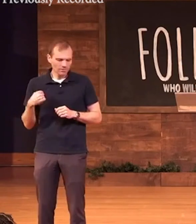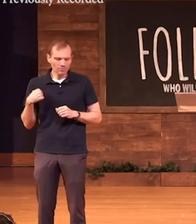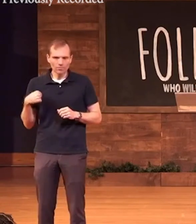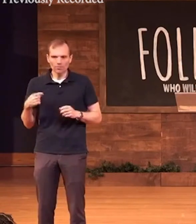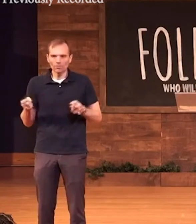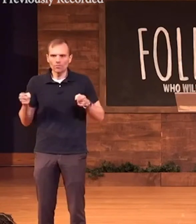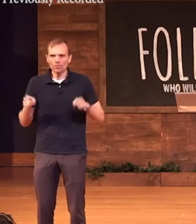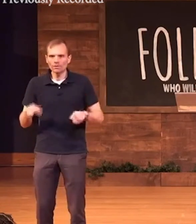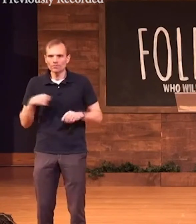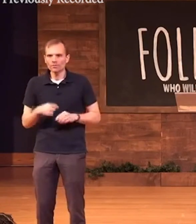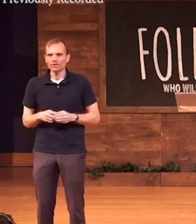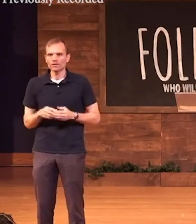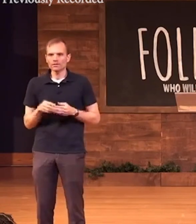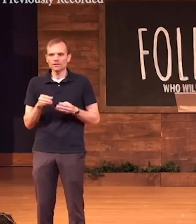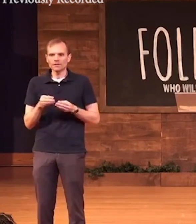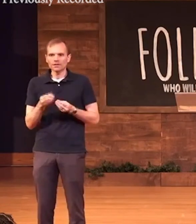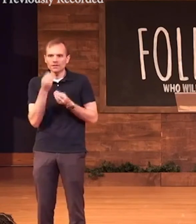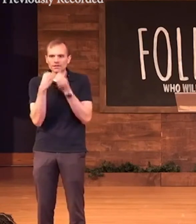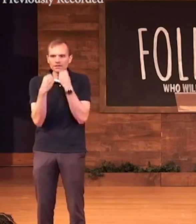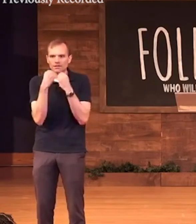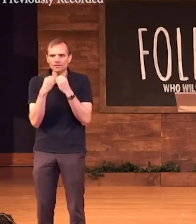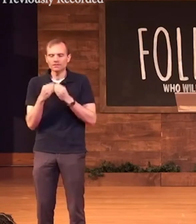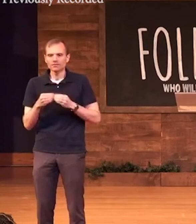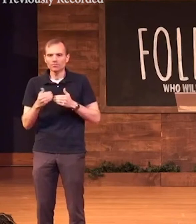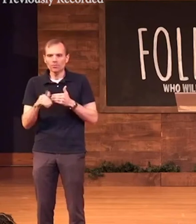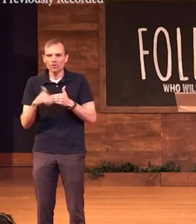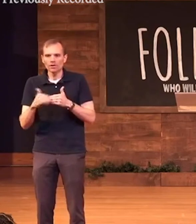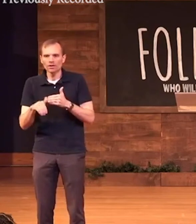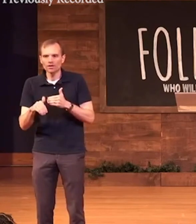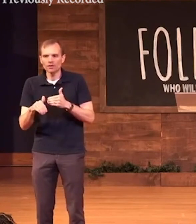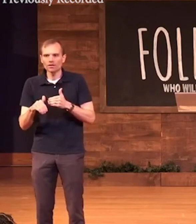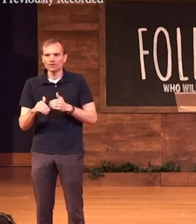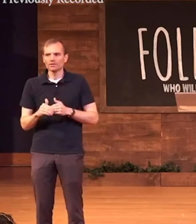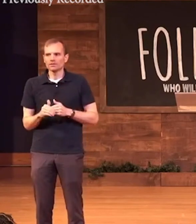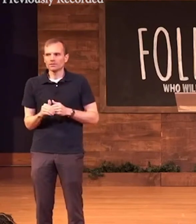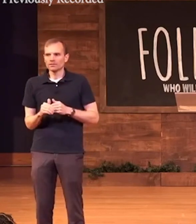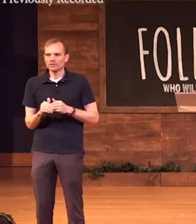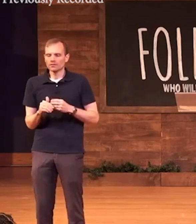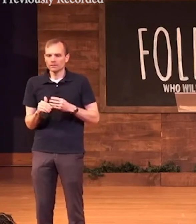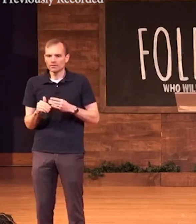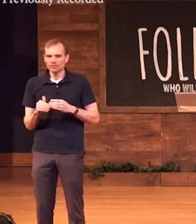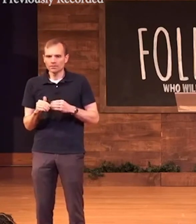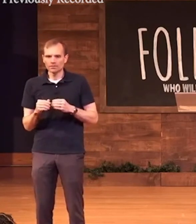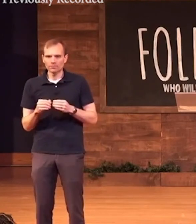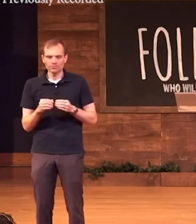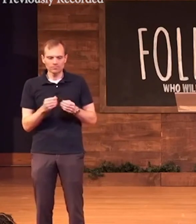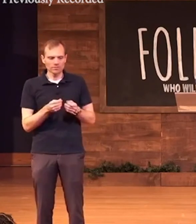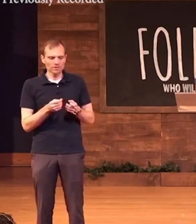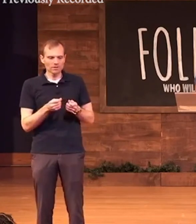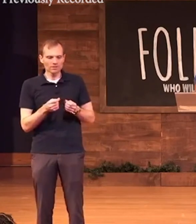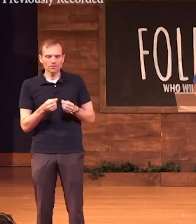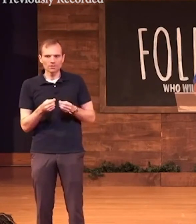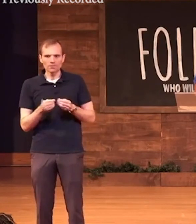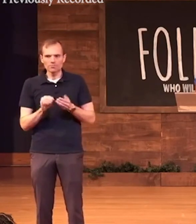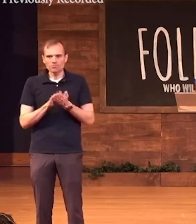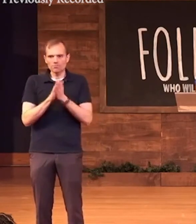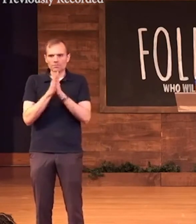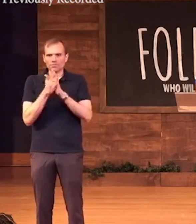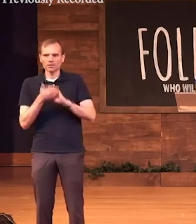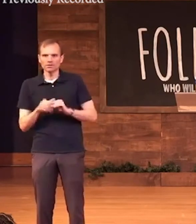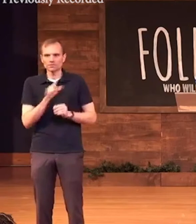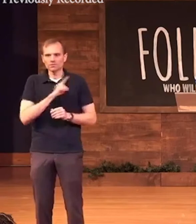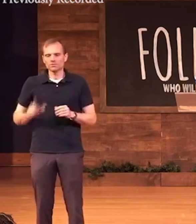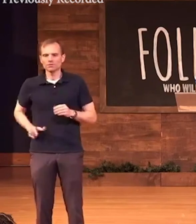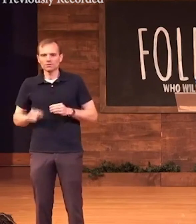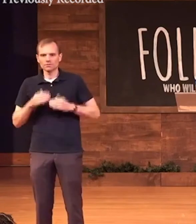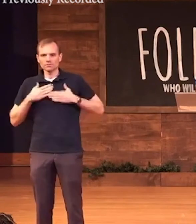is that it being the Lord's body, as we consume it, as we consume the Lord's body,